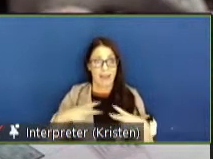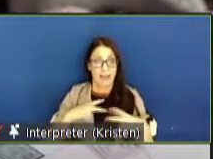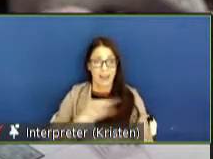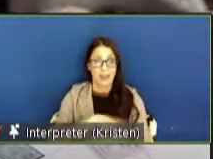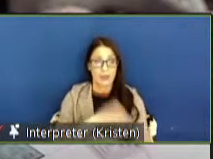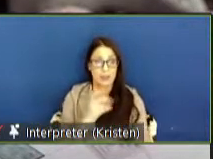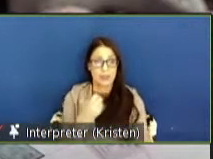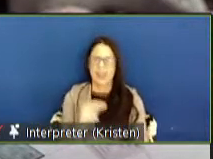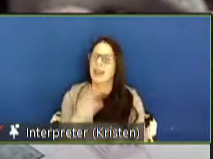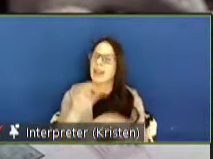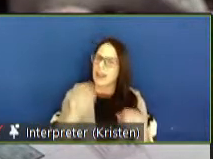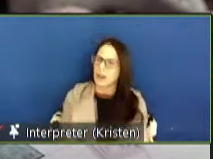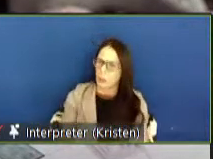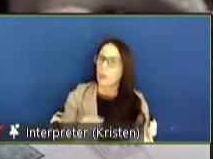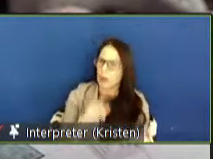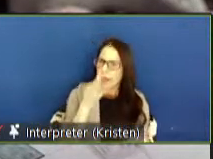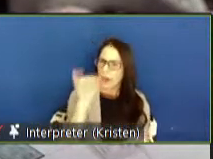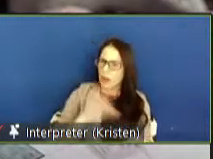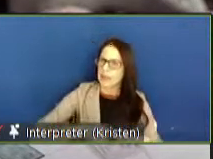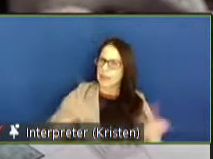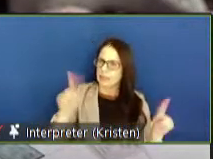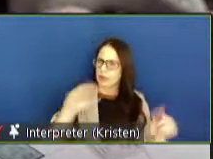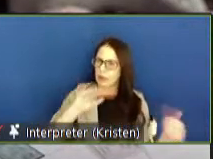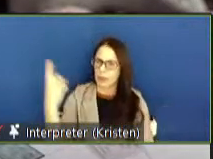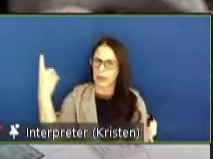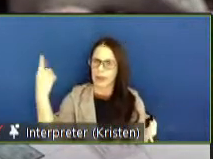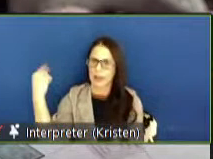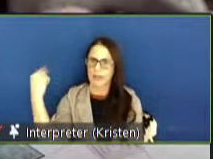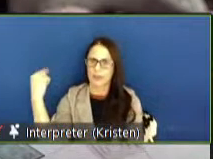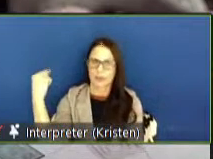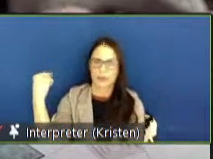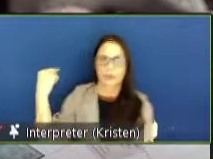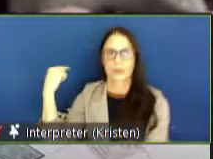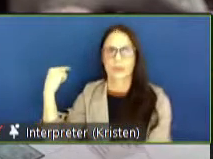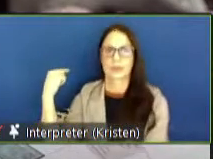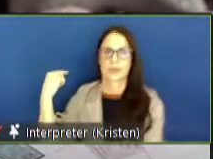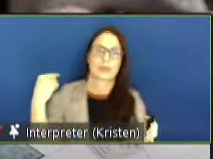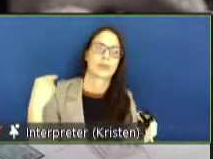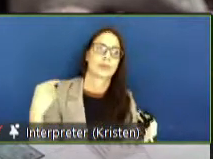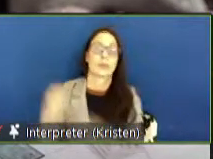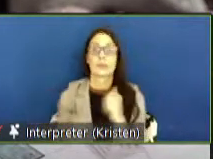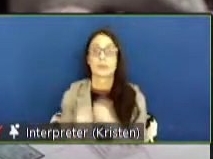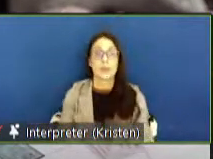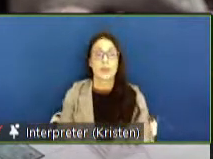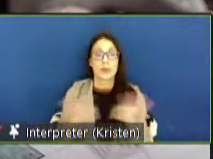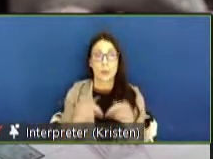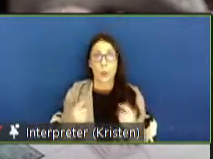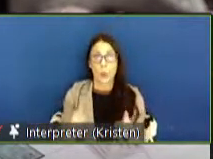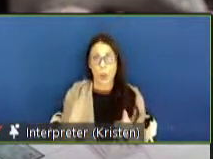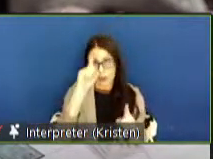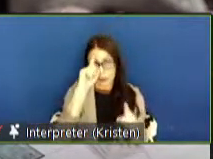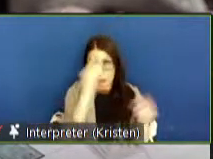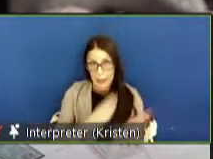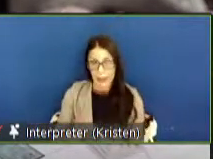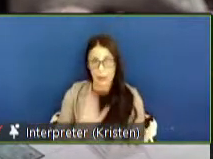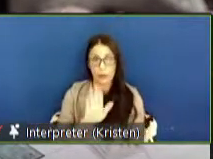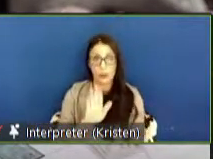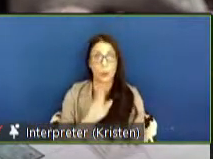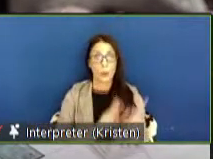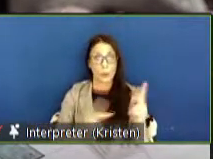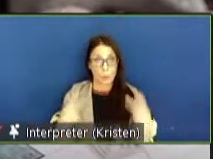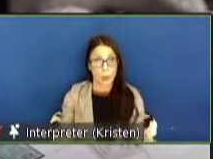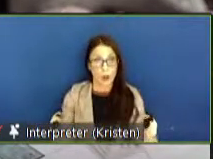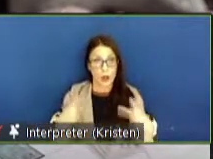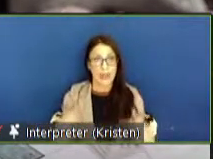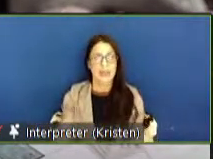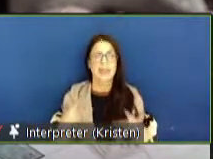than the holidays looked last year. And so first and foremost, as you think about planning your parties, let's have gatherings where